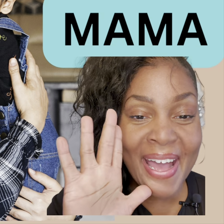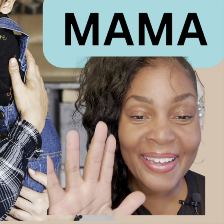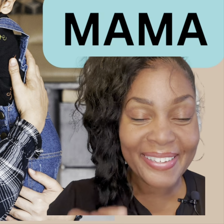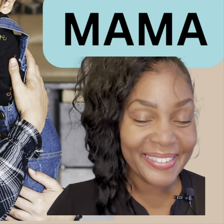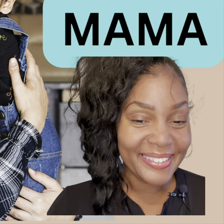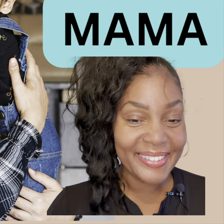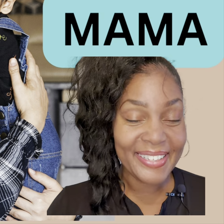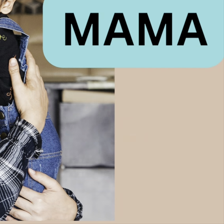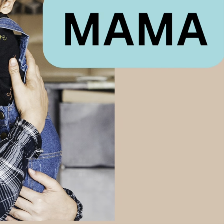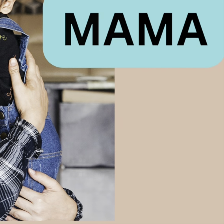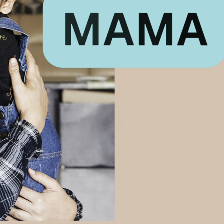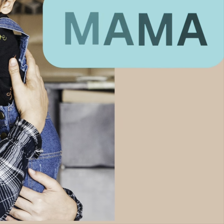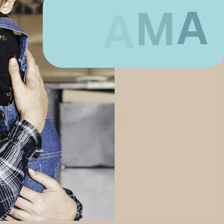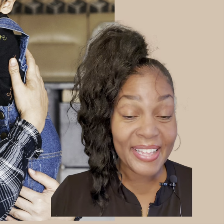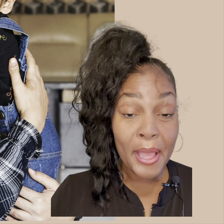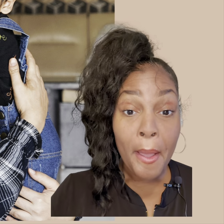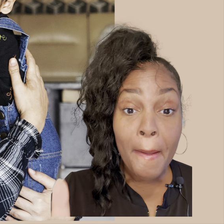mama,